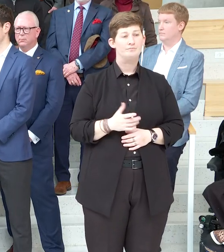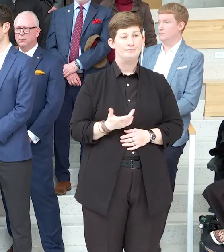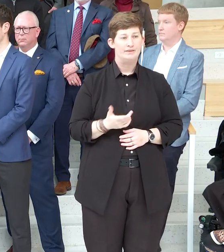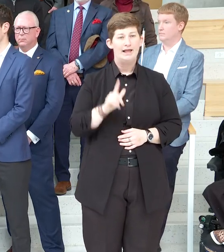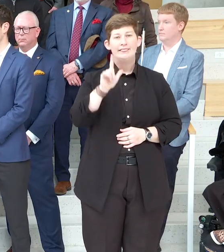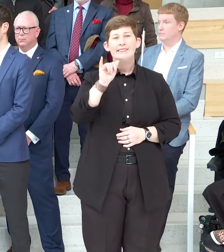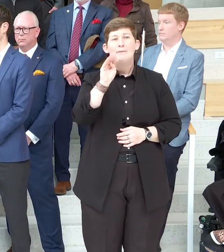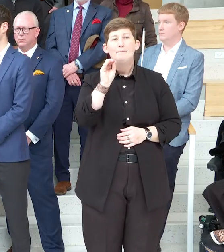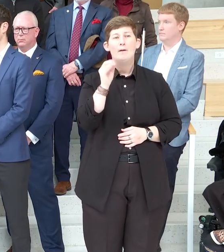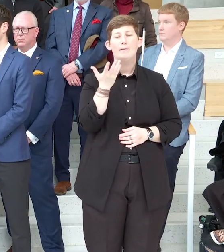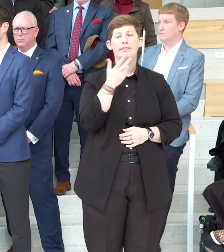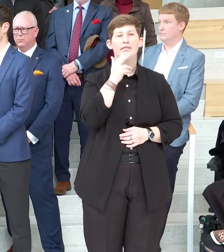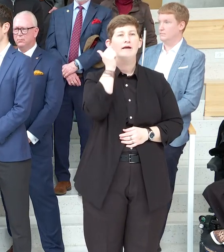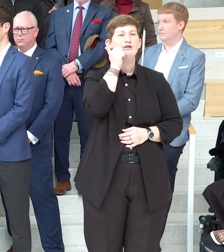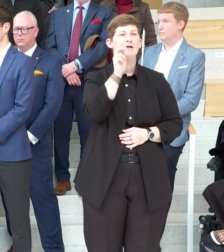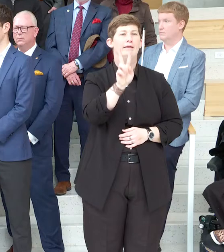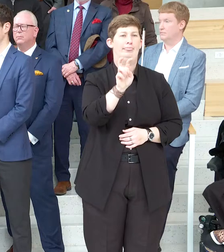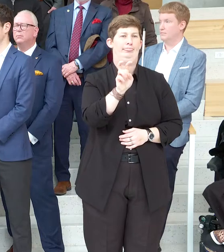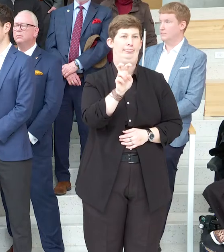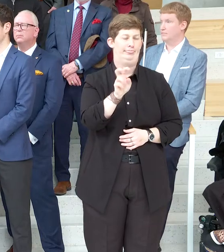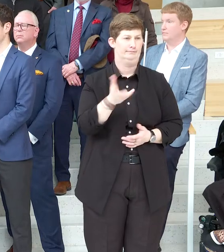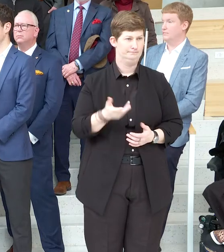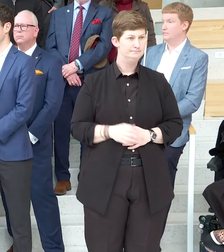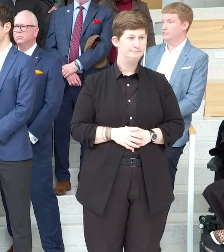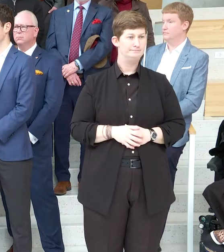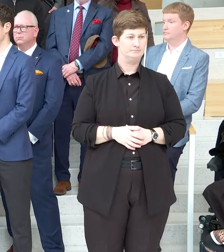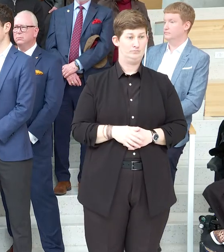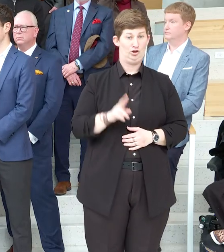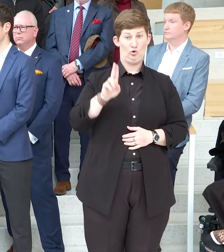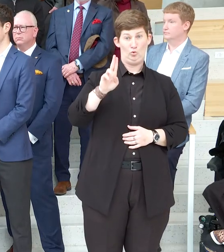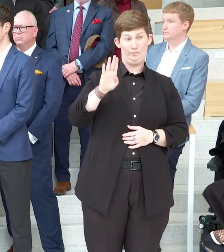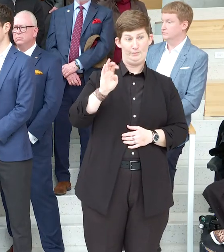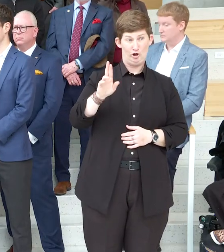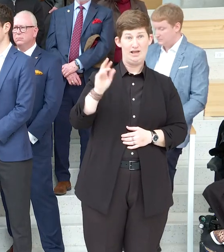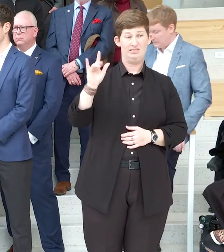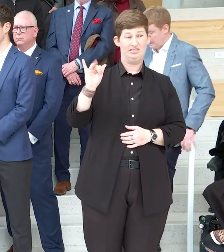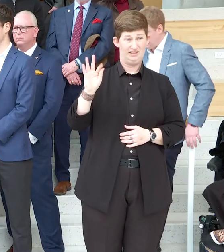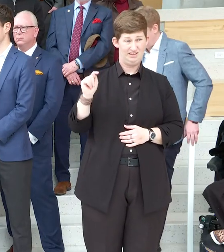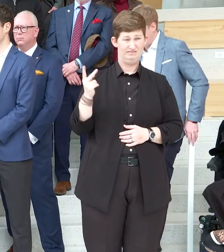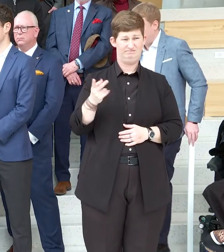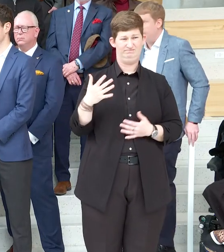Uber and Lyft reported that 17%, or